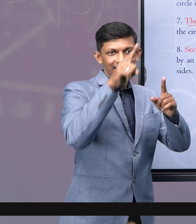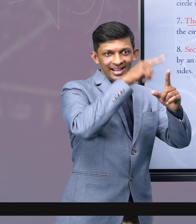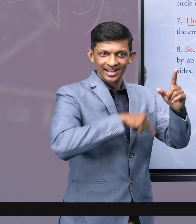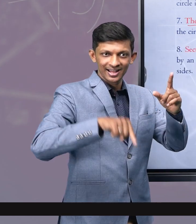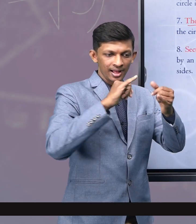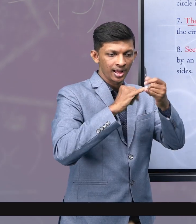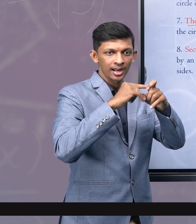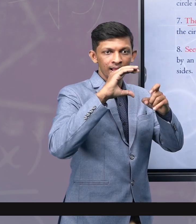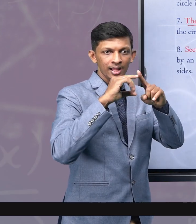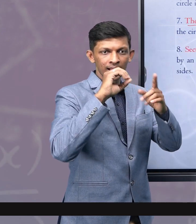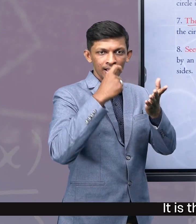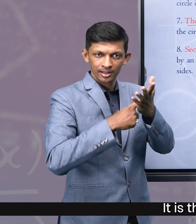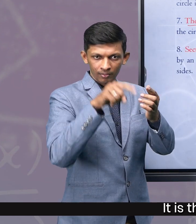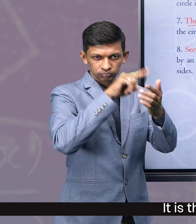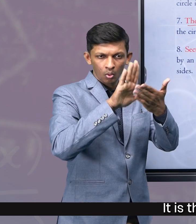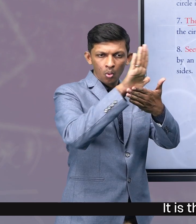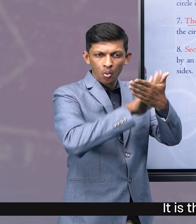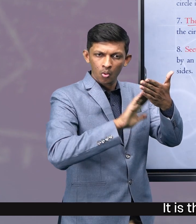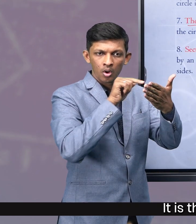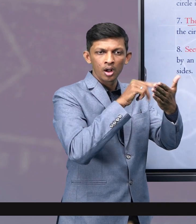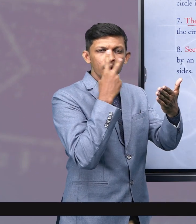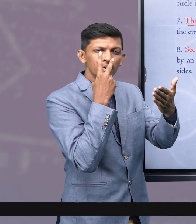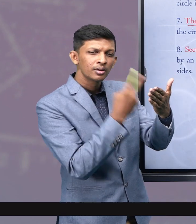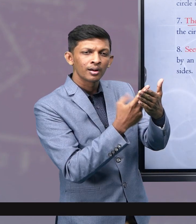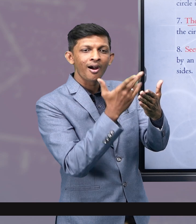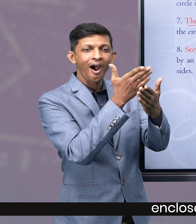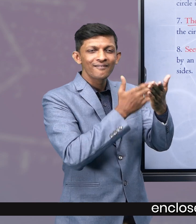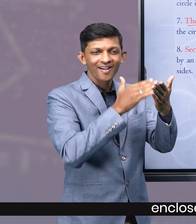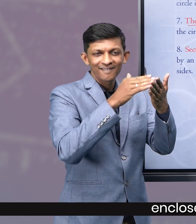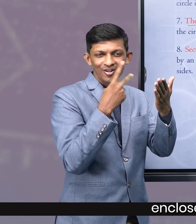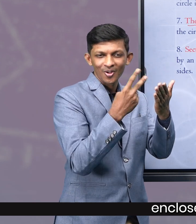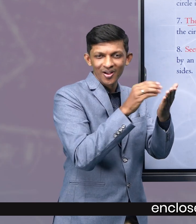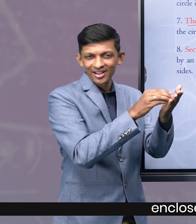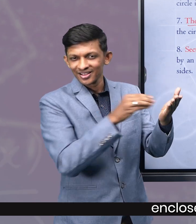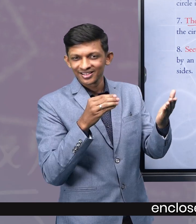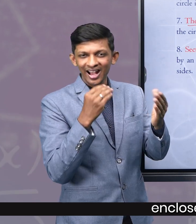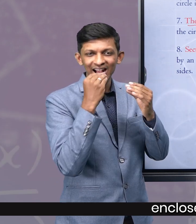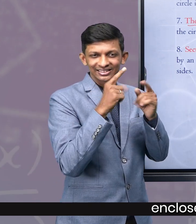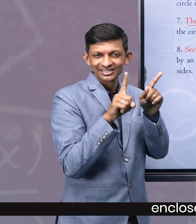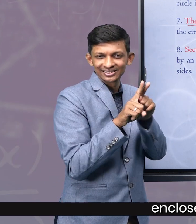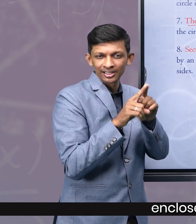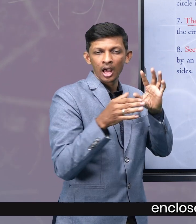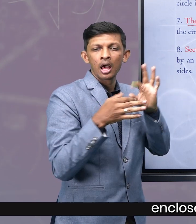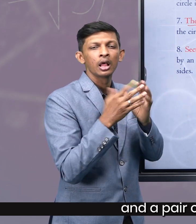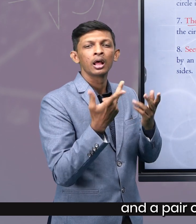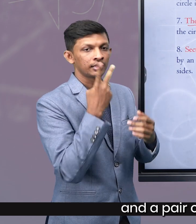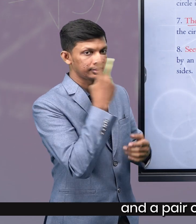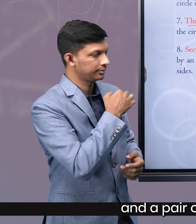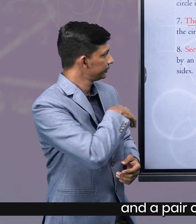Sector. It is a region in the interior of a circle enclosed by an arc on one side and a pair of